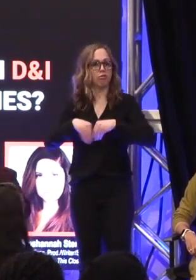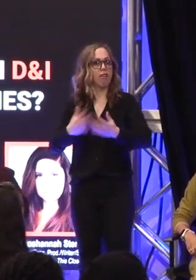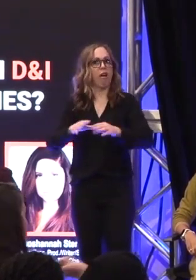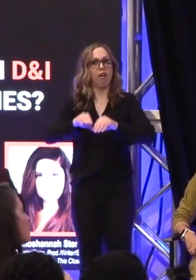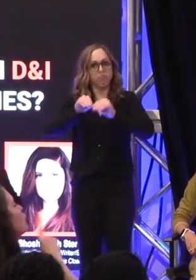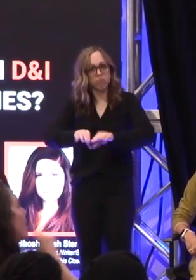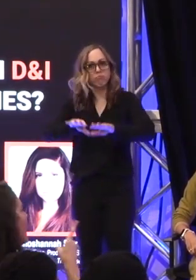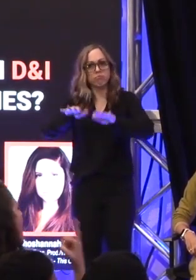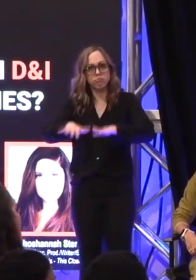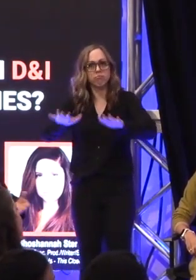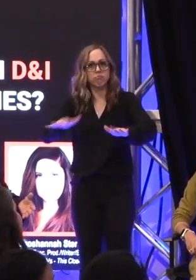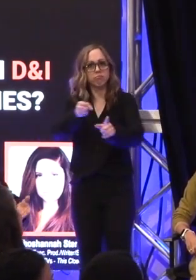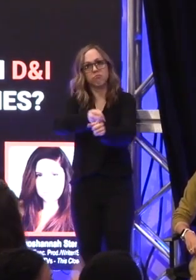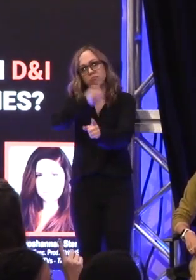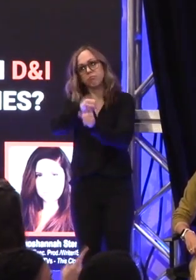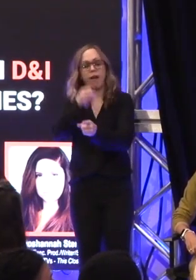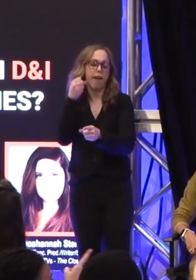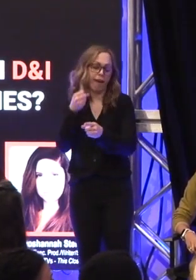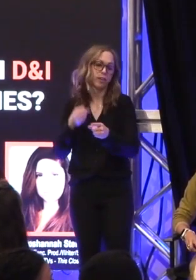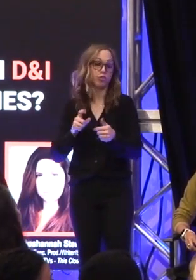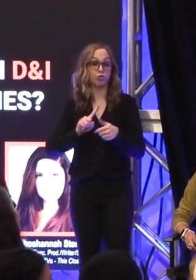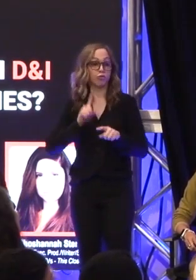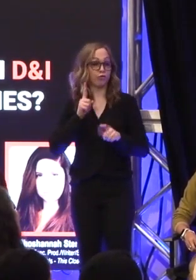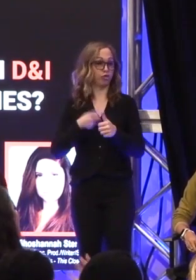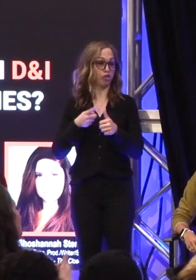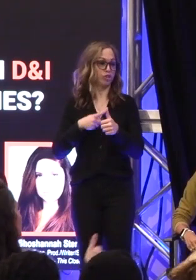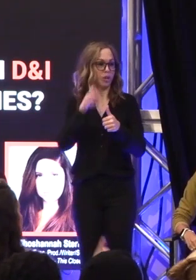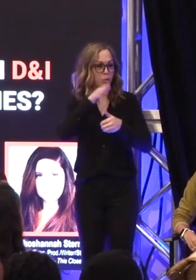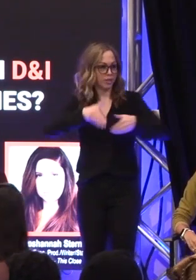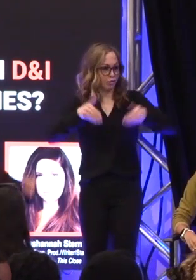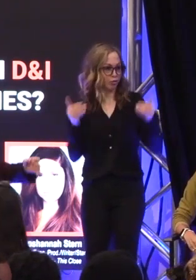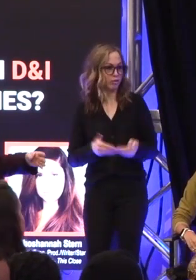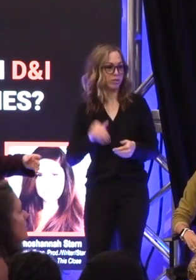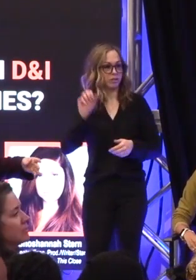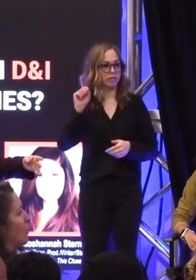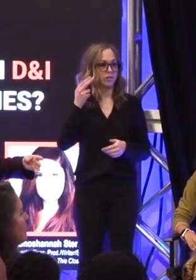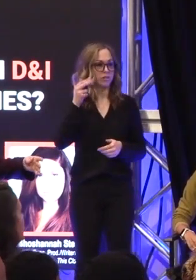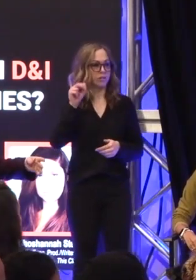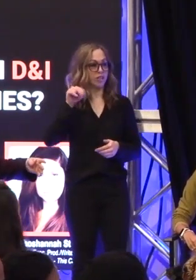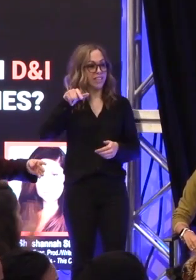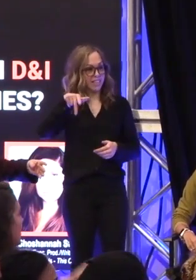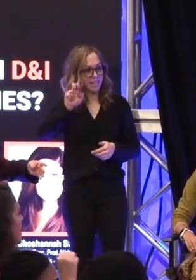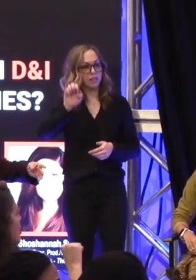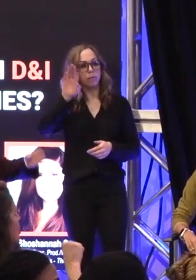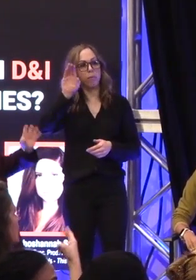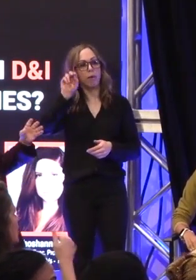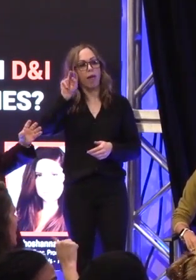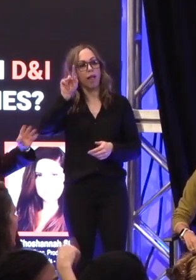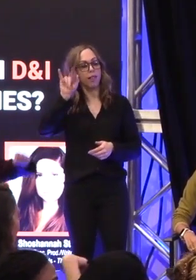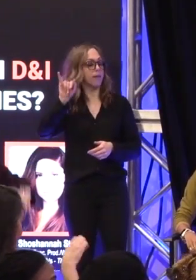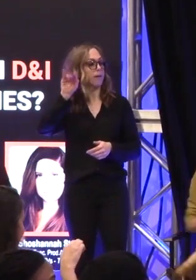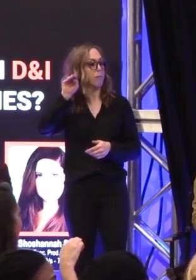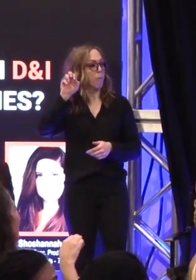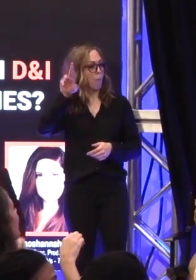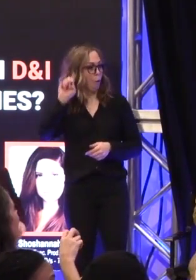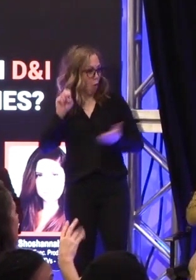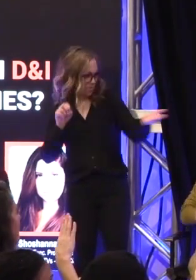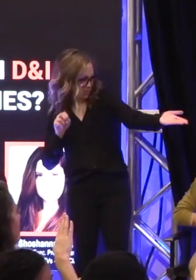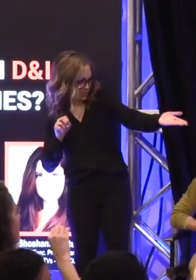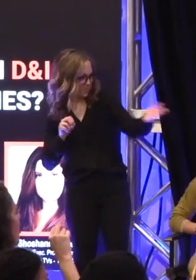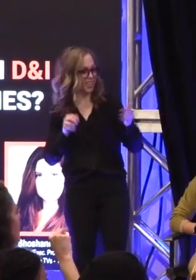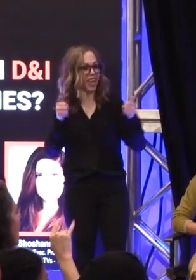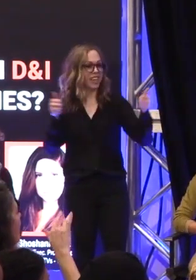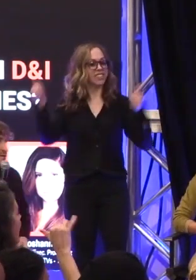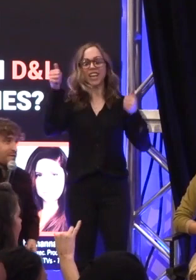inclusion really happen. So first off, I'd like to introduce Shanique Bonelli-Moore right here. She is